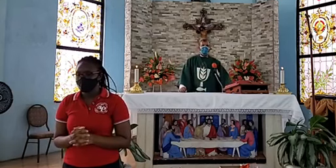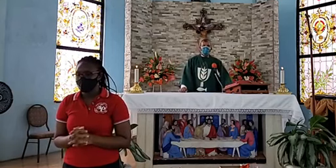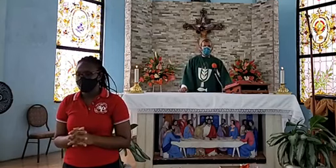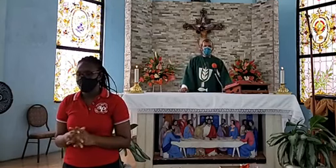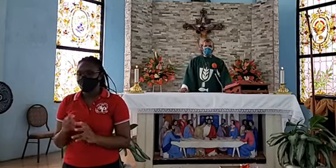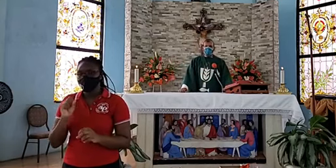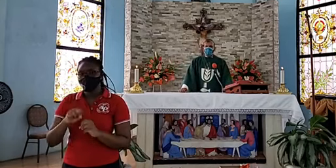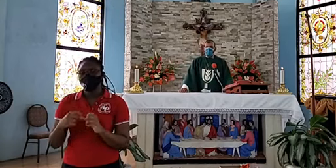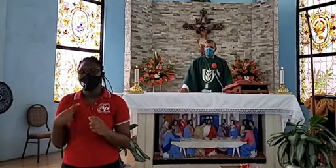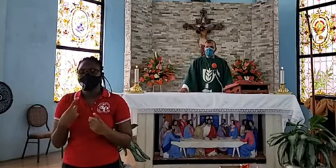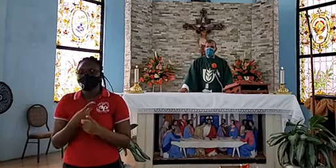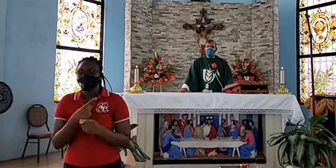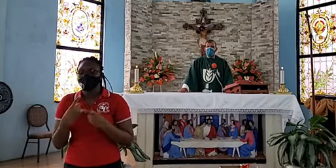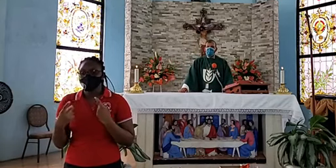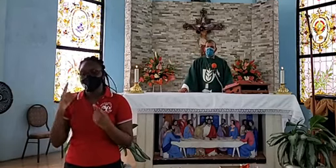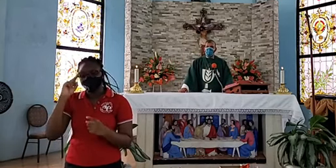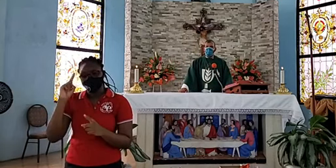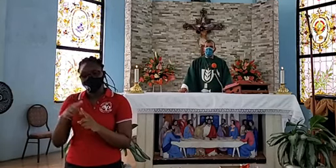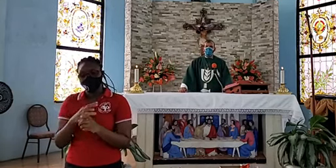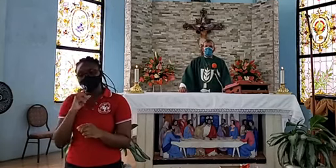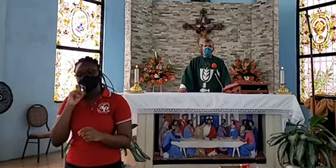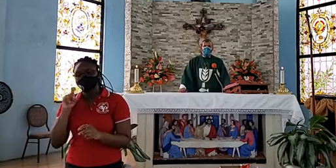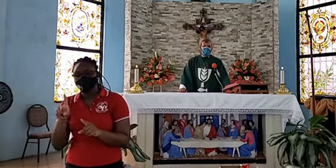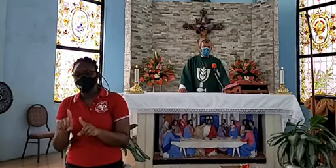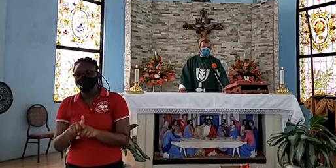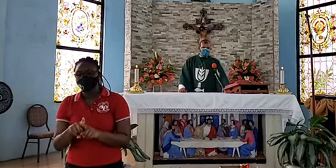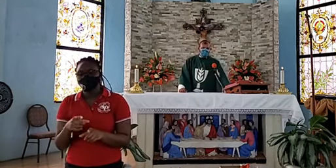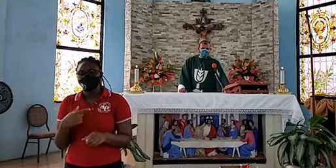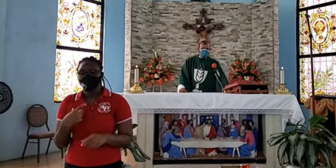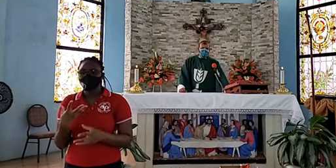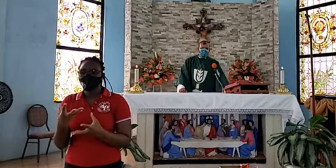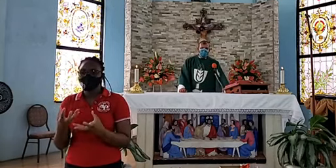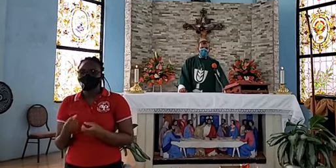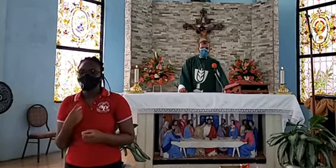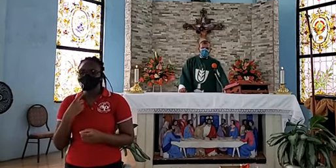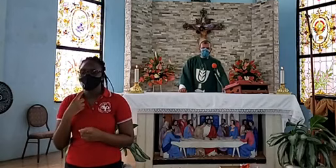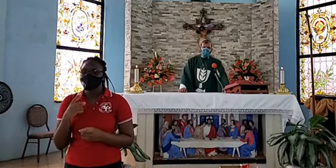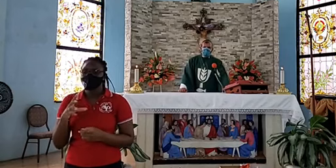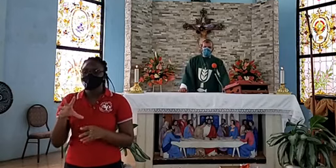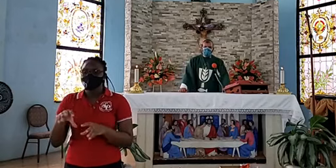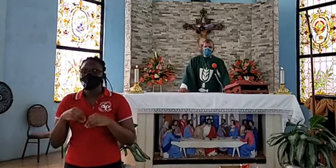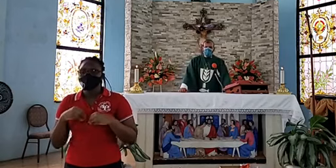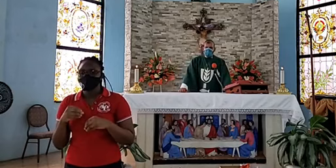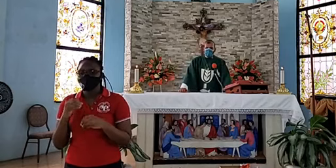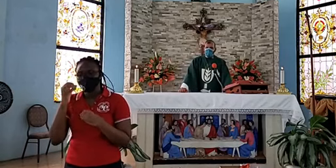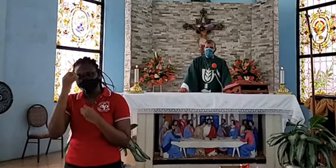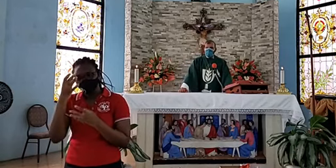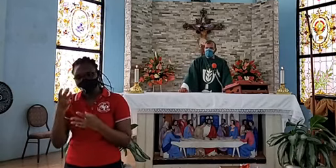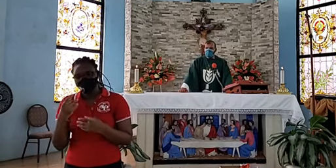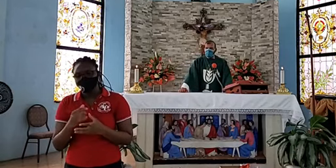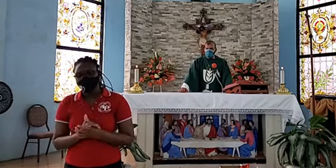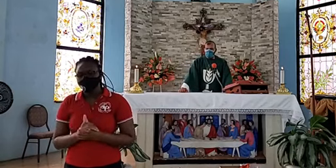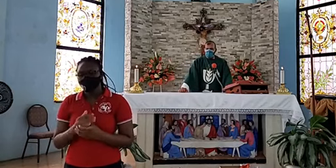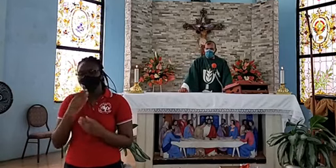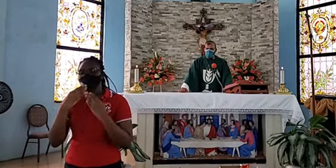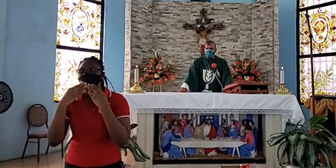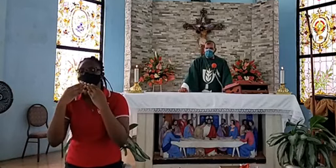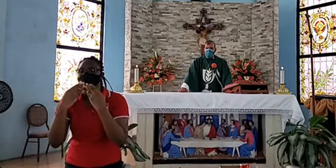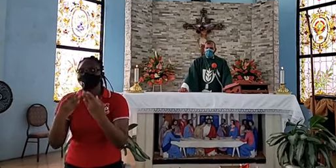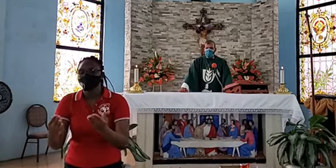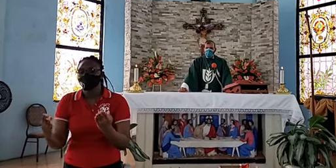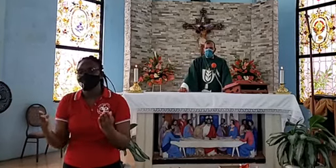So, my dear brothers and sisters, I want to take this opportunity in